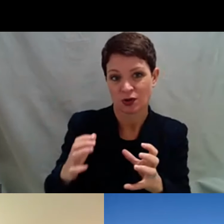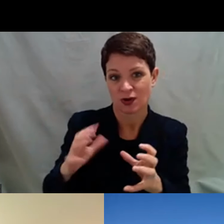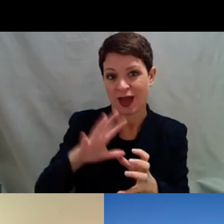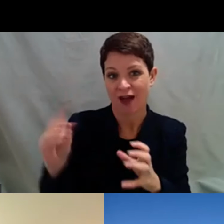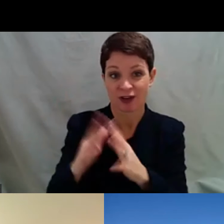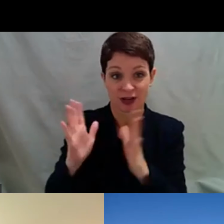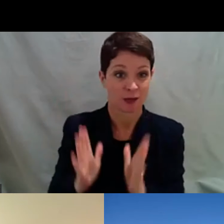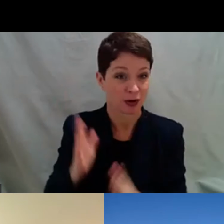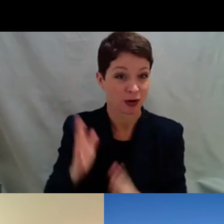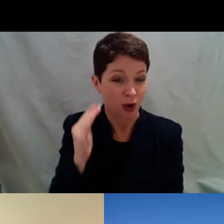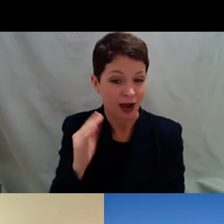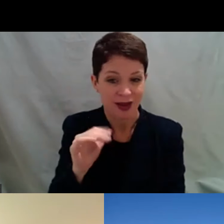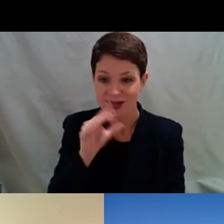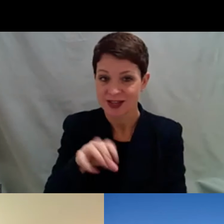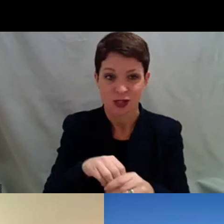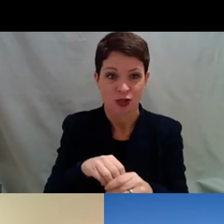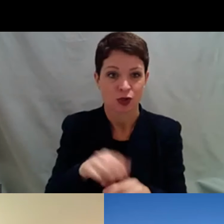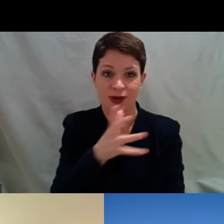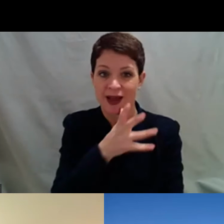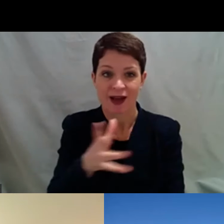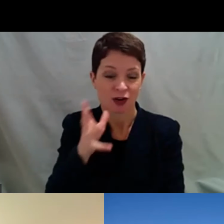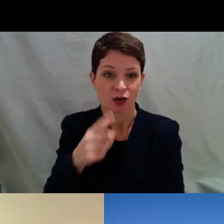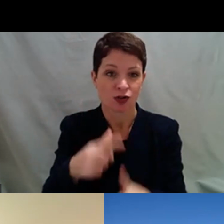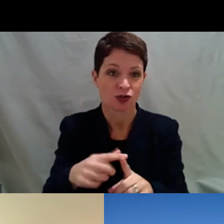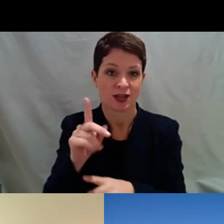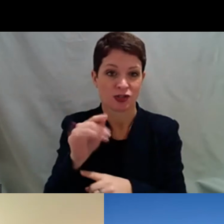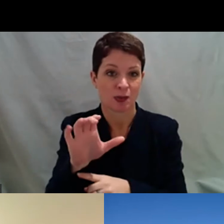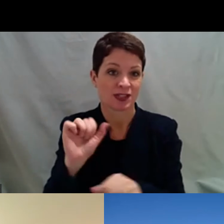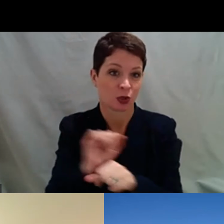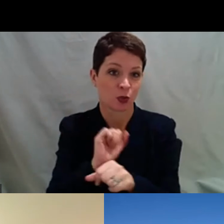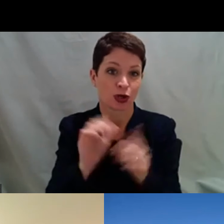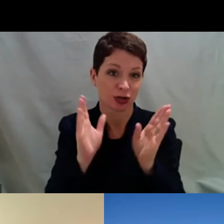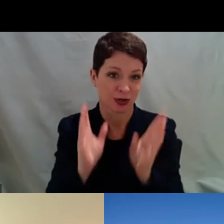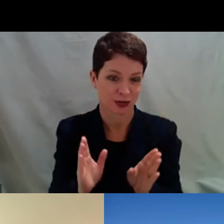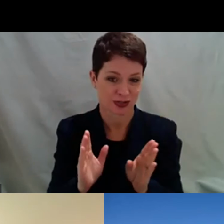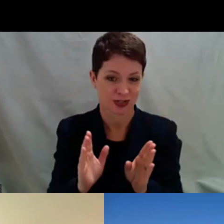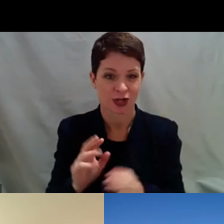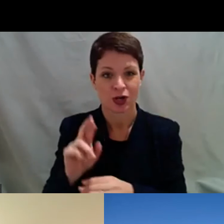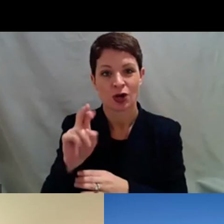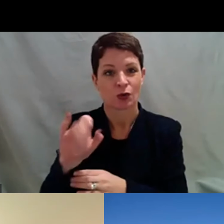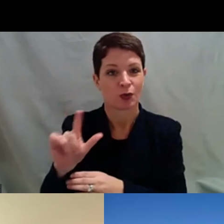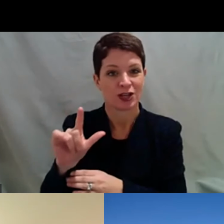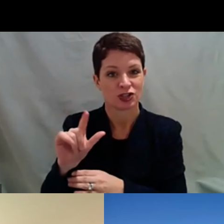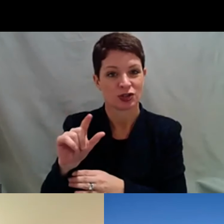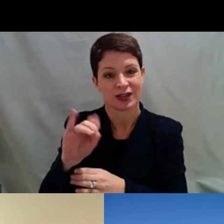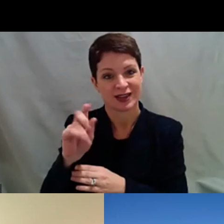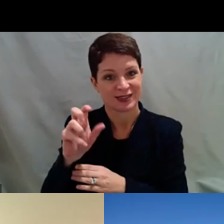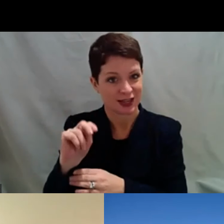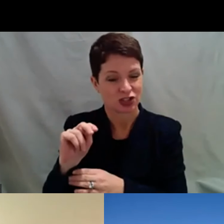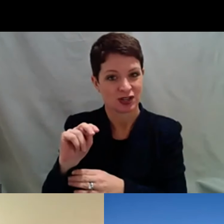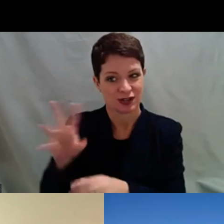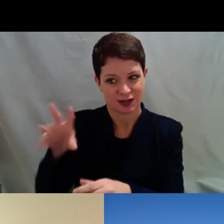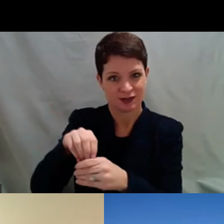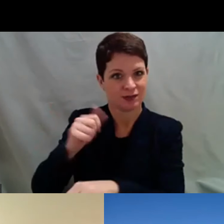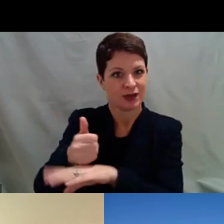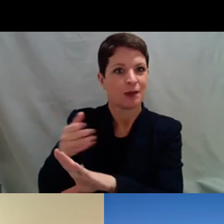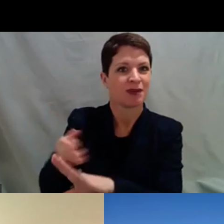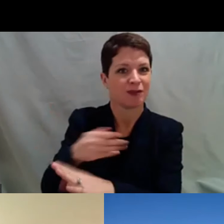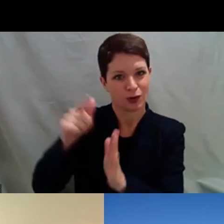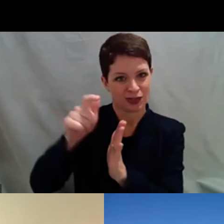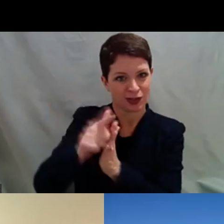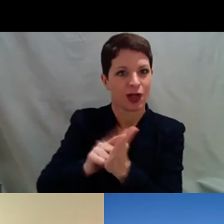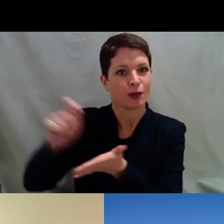Americans because it doesn't cover agricultural and domestic workers. So there's a process of racialization in place prior to the law.